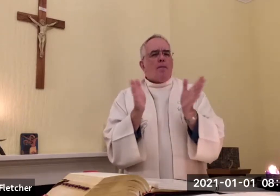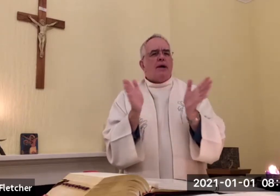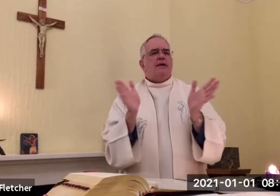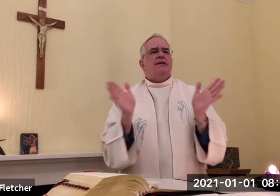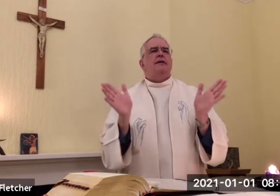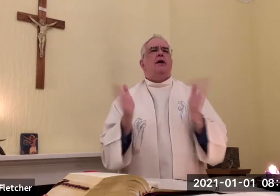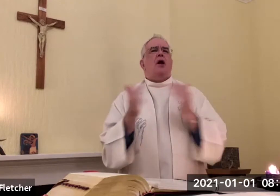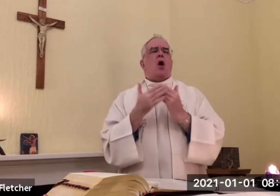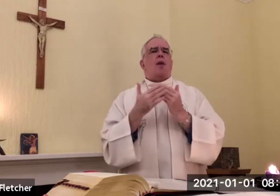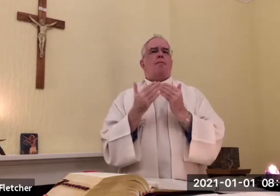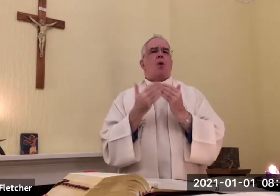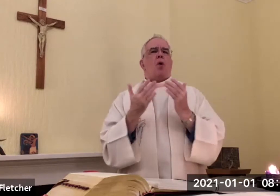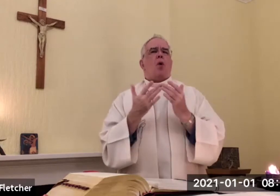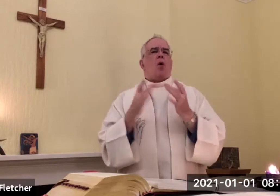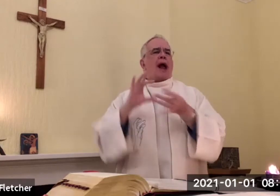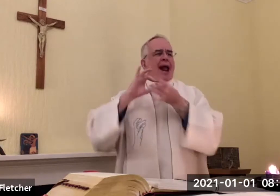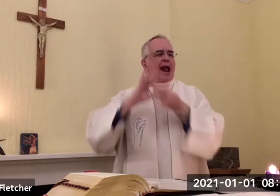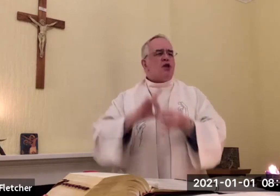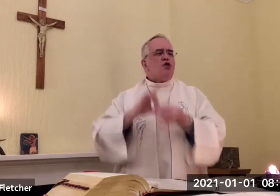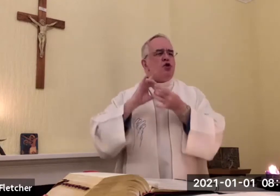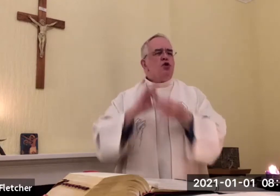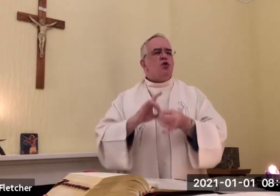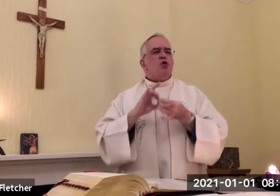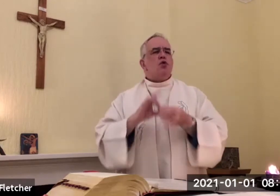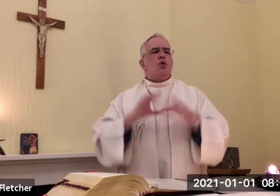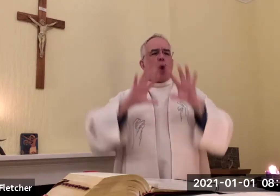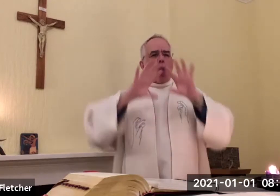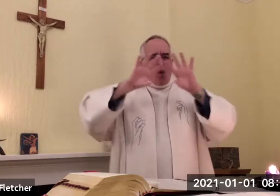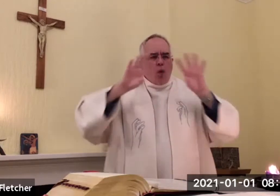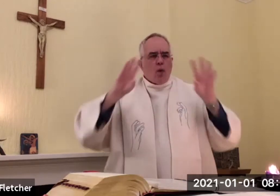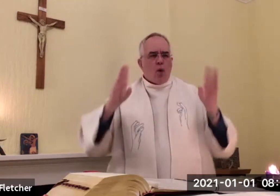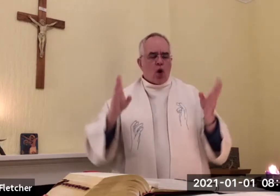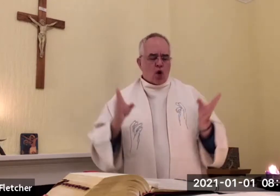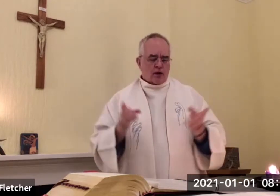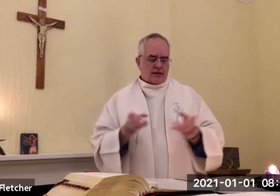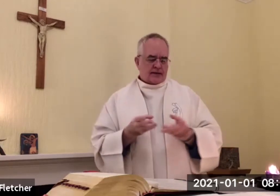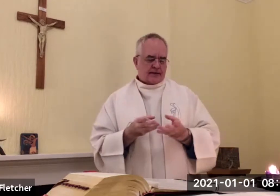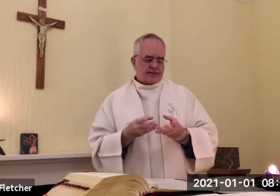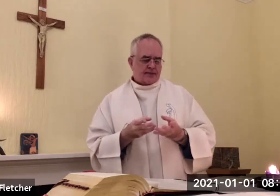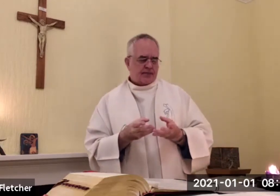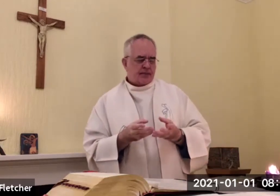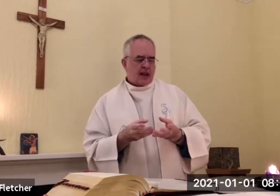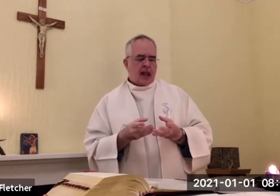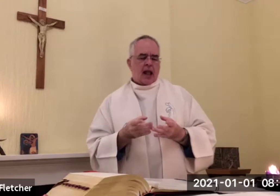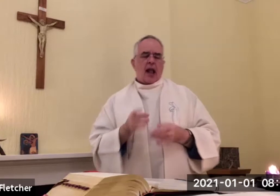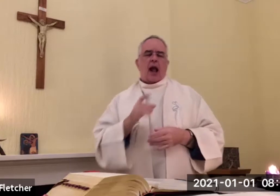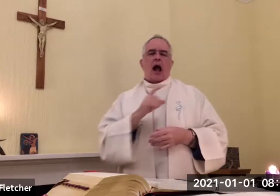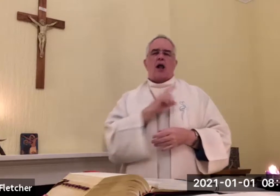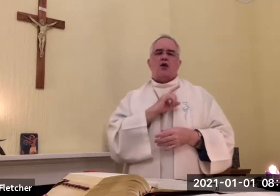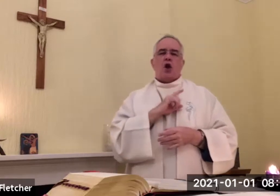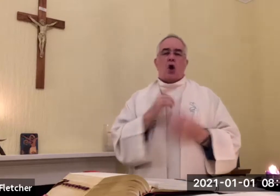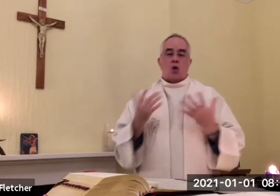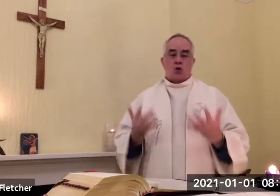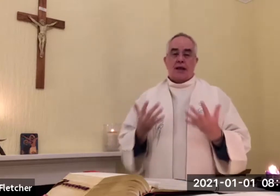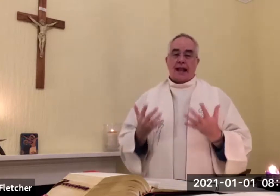open, more in tune with the world. And so